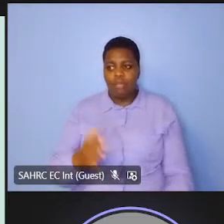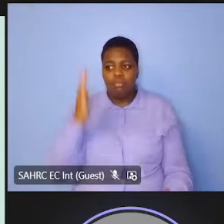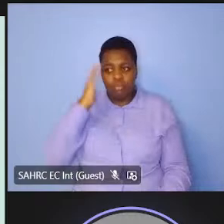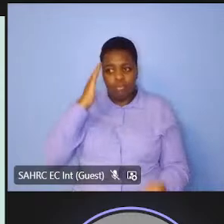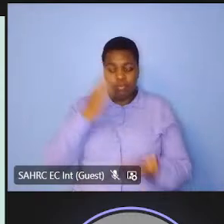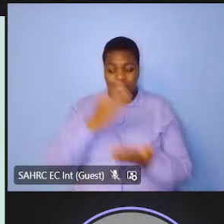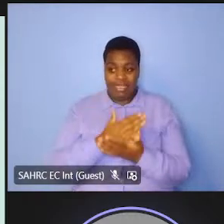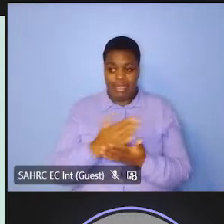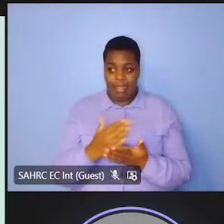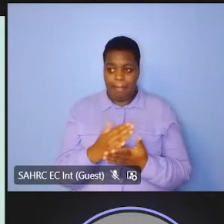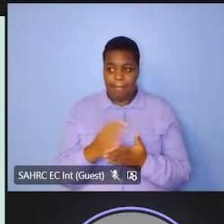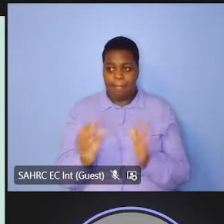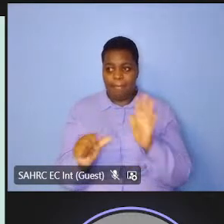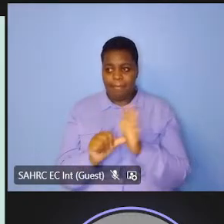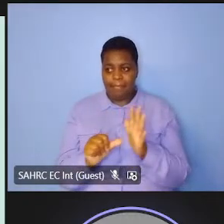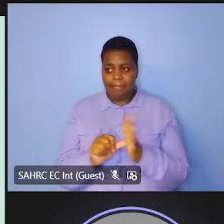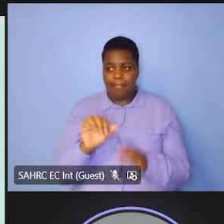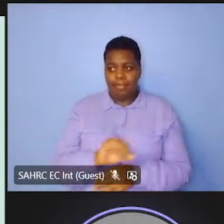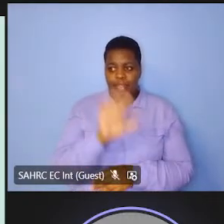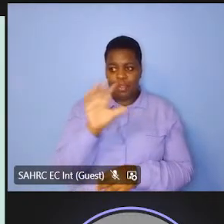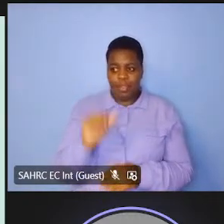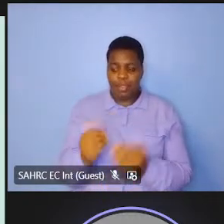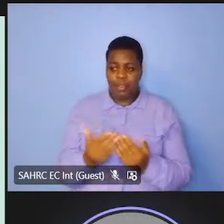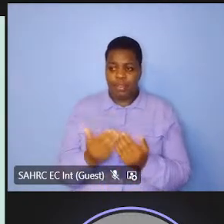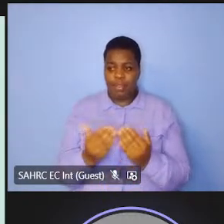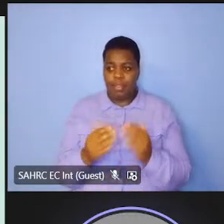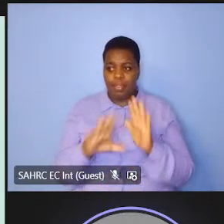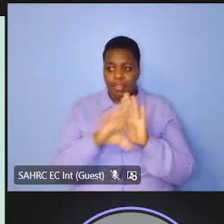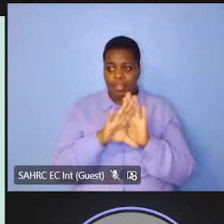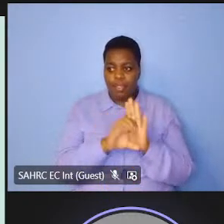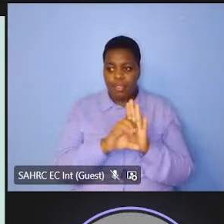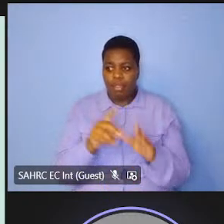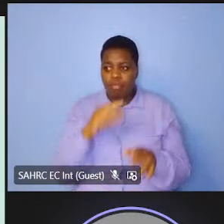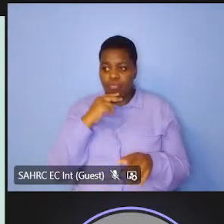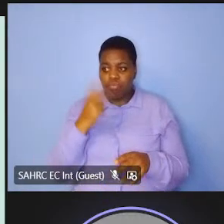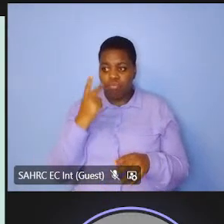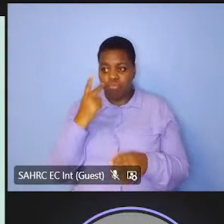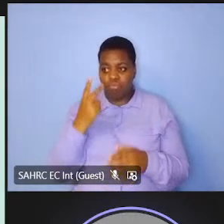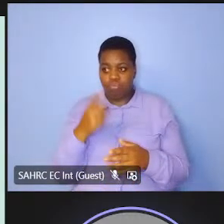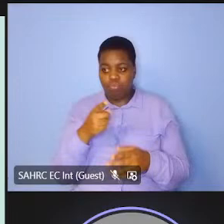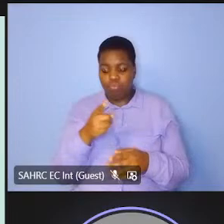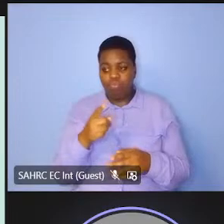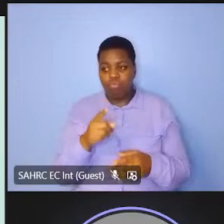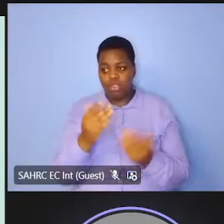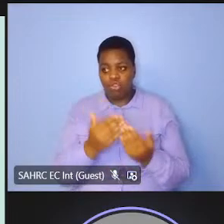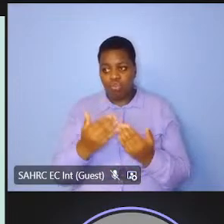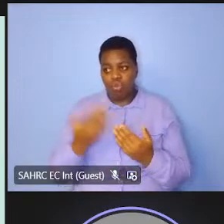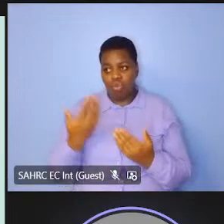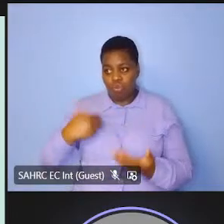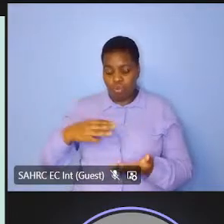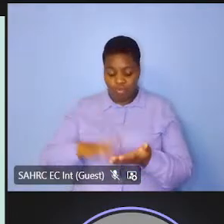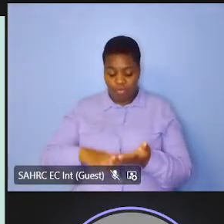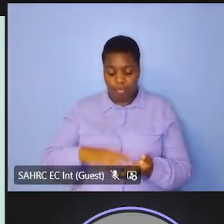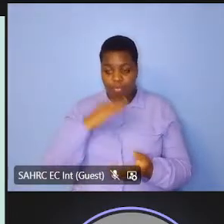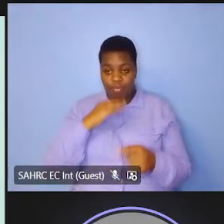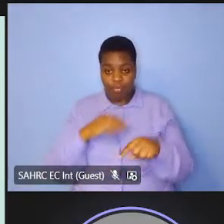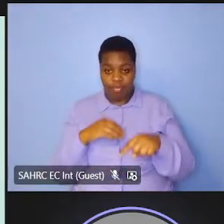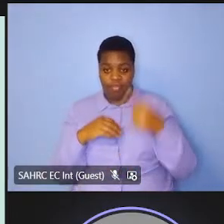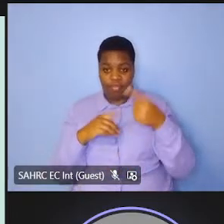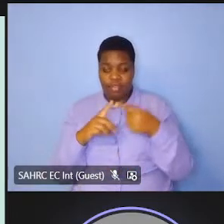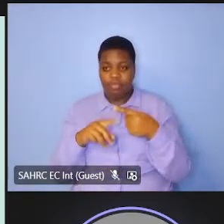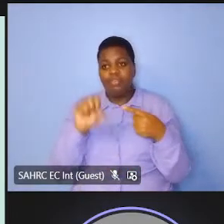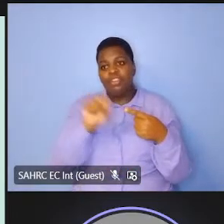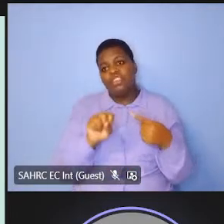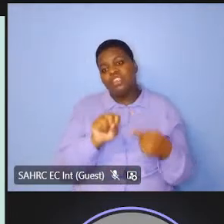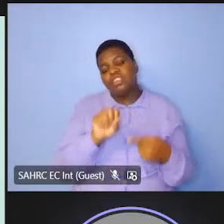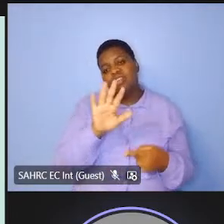important provisions in the South African Schools Act which are applicable for this inquiry on school uniforms. And the first one is Section